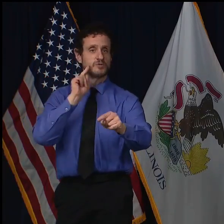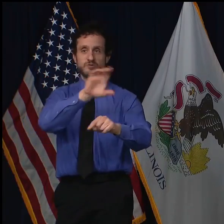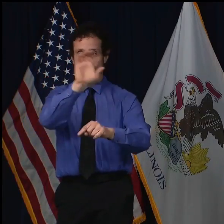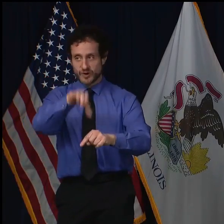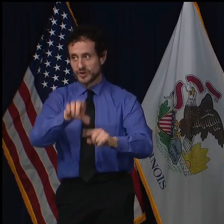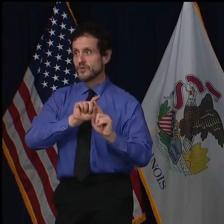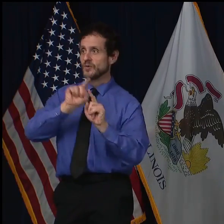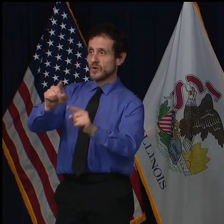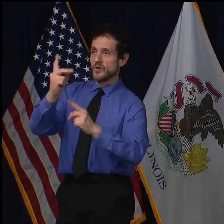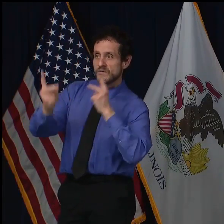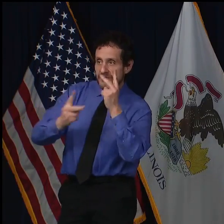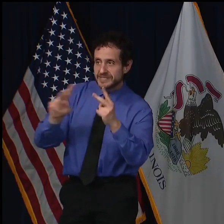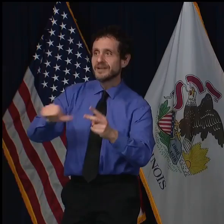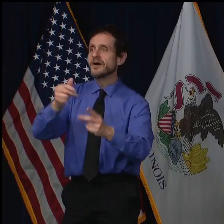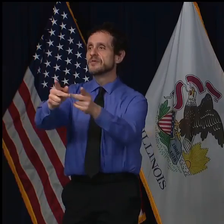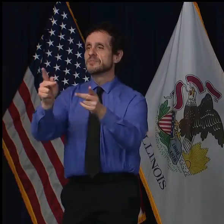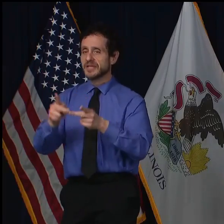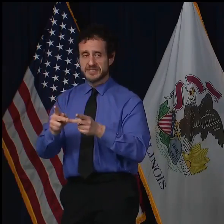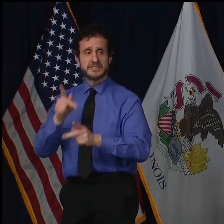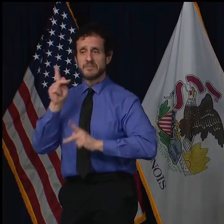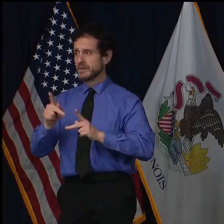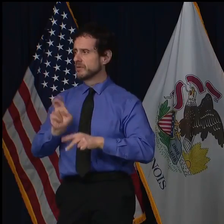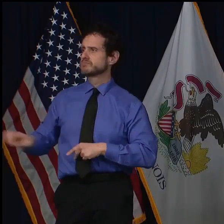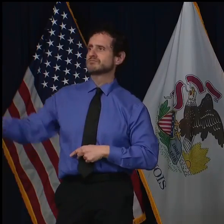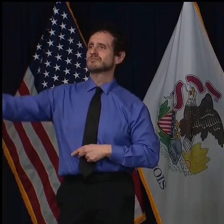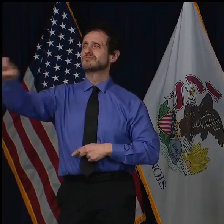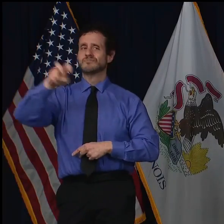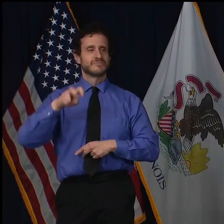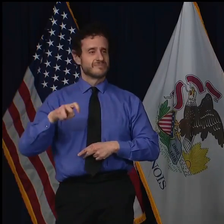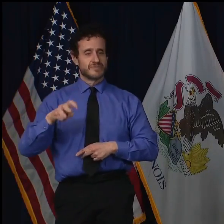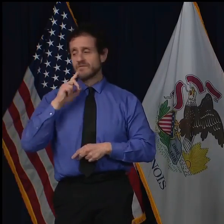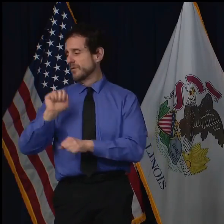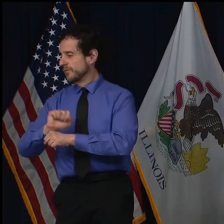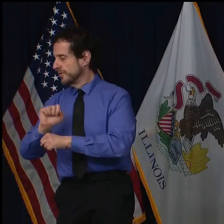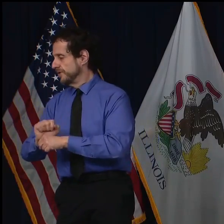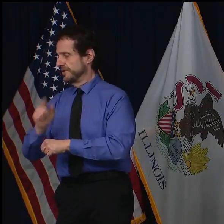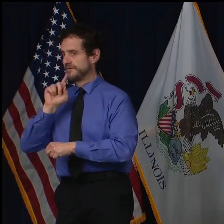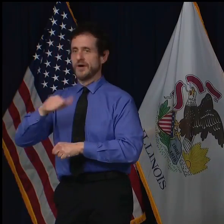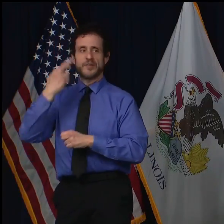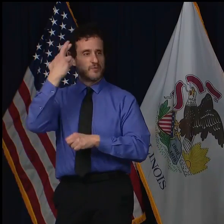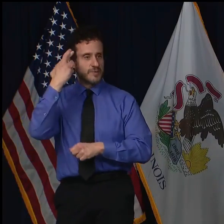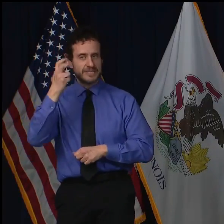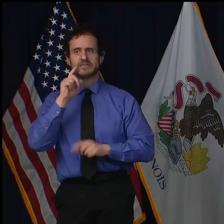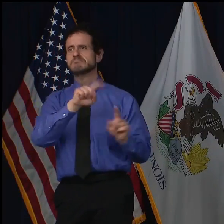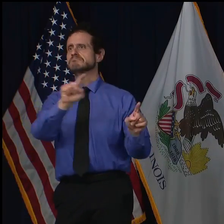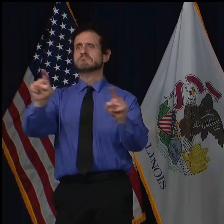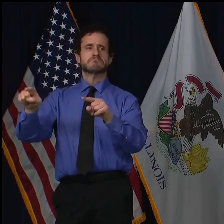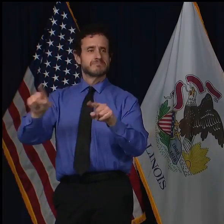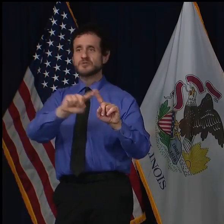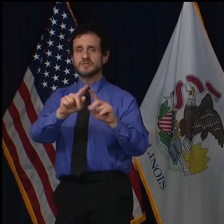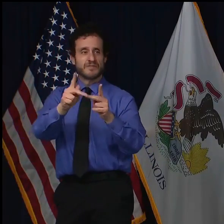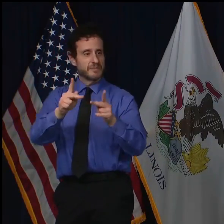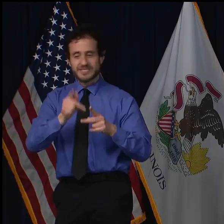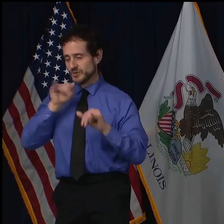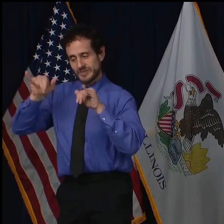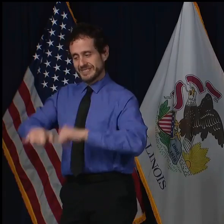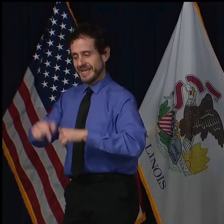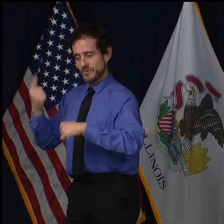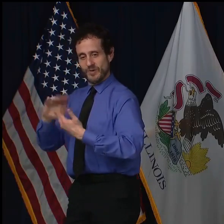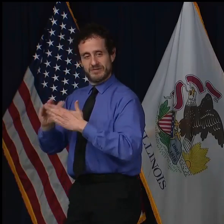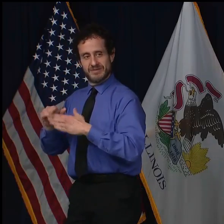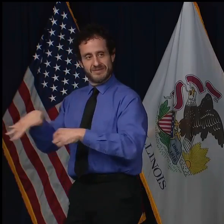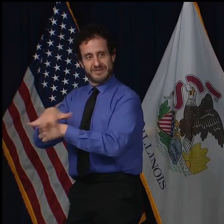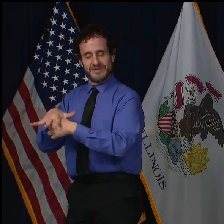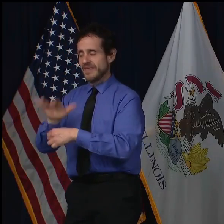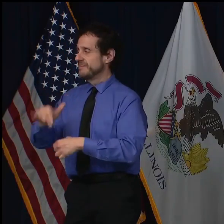around the collar counties travel in and out frequently, sometimes for their job, to those locations. And so that is